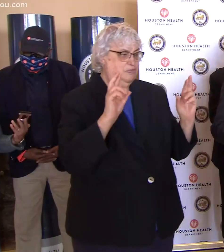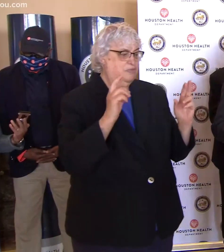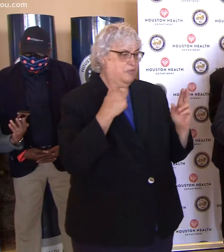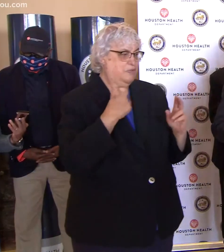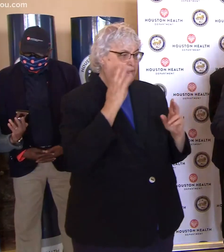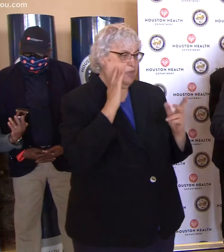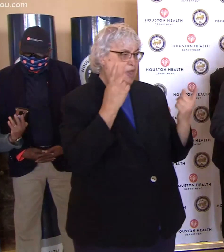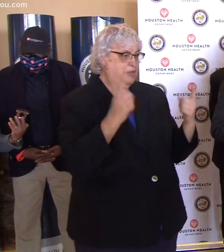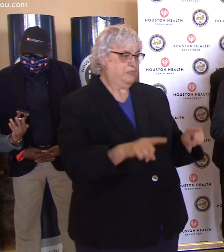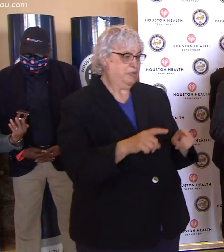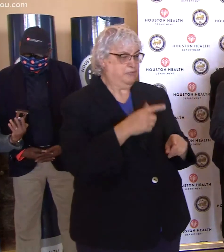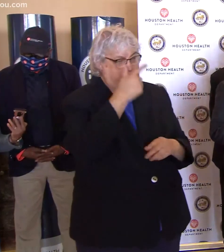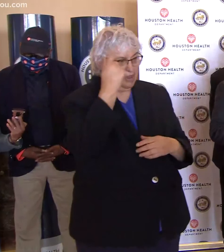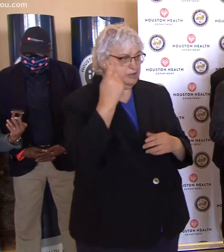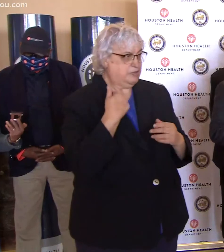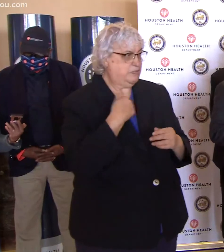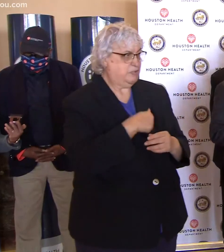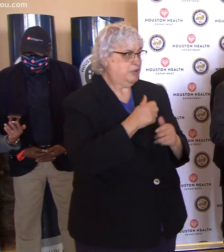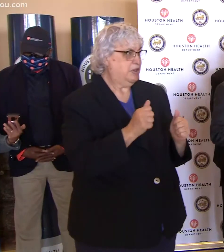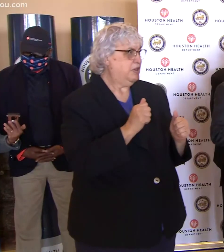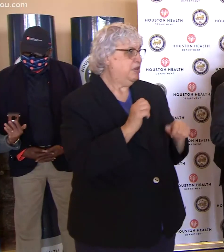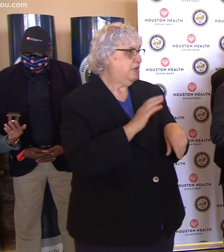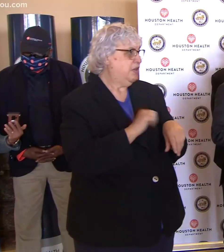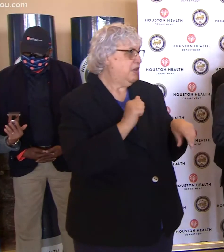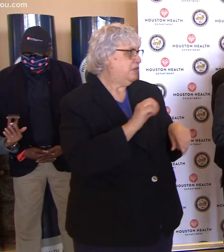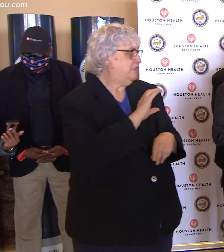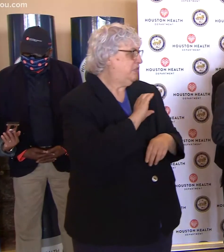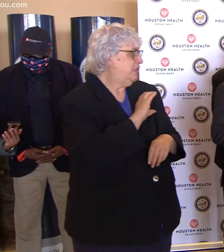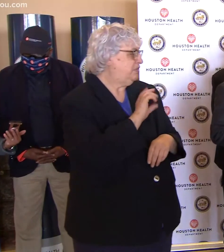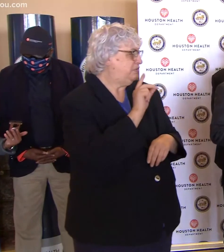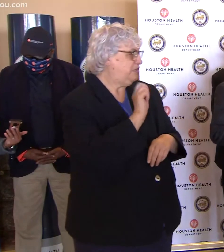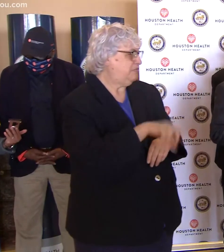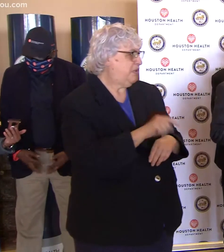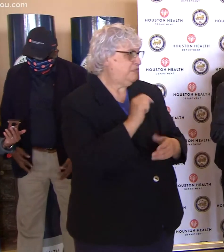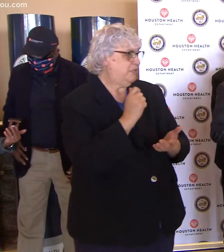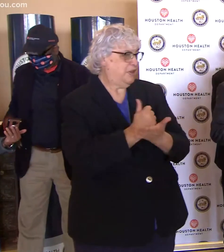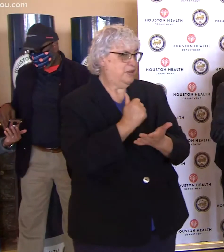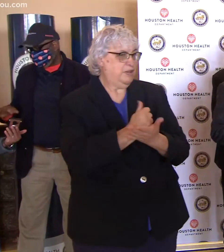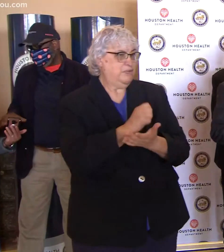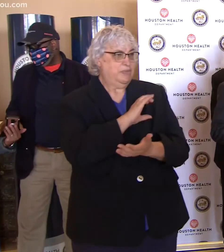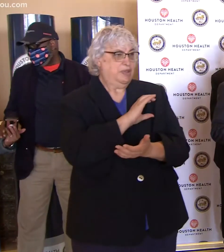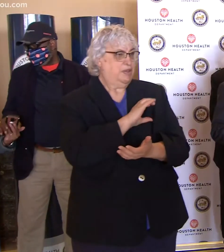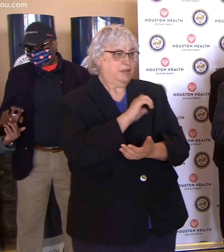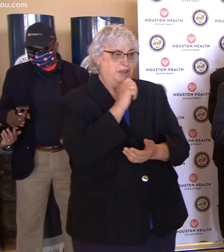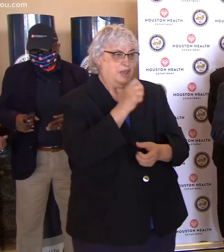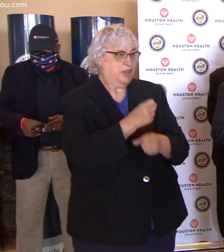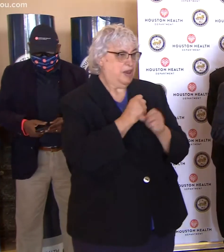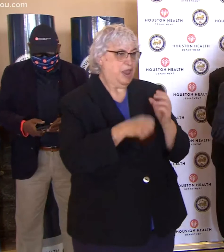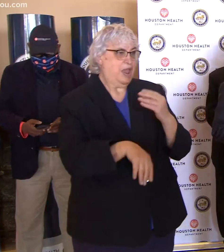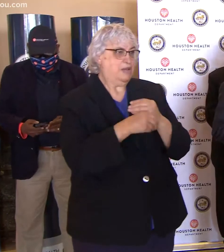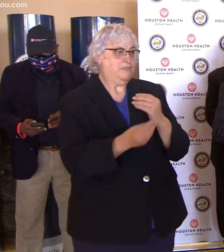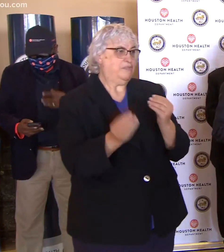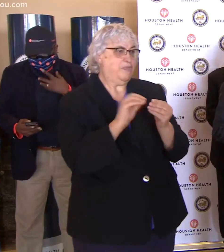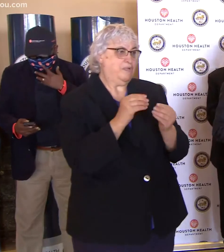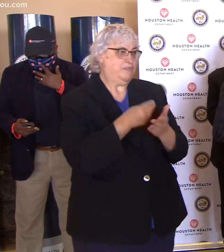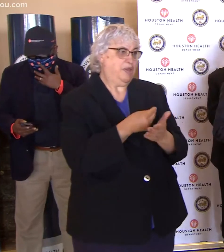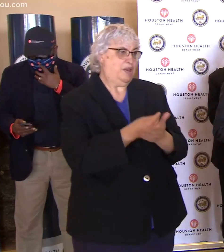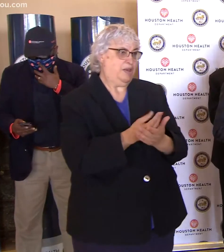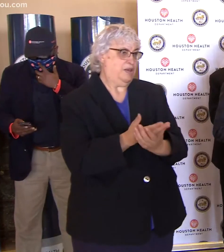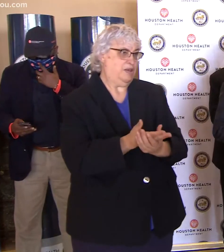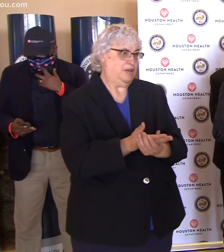it will happen, because as you can see, we are calling on the police department to assist. The police department is not getting any dollars from this latest